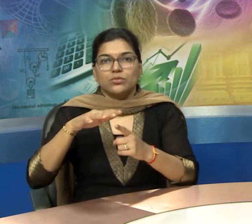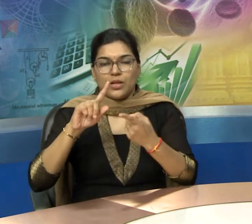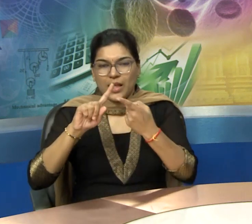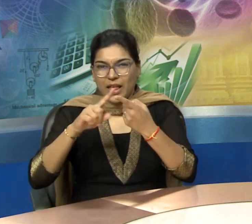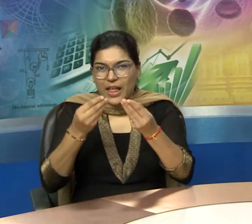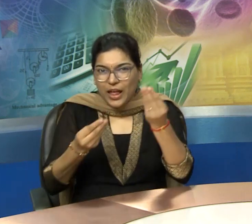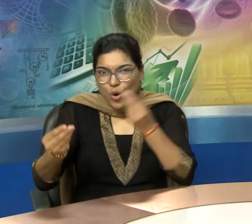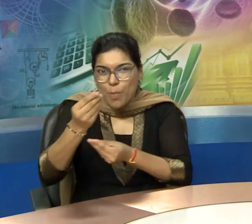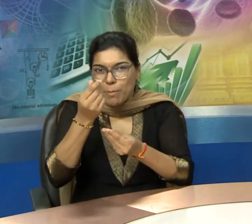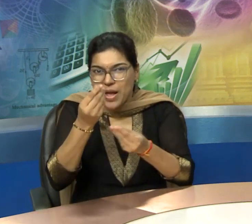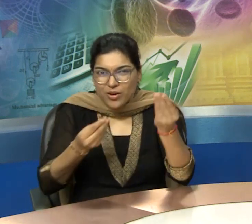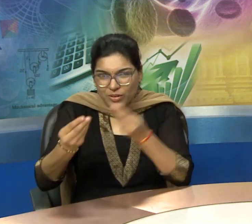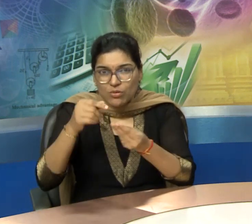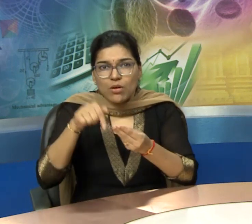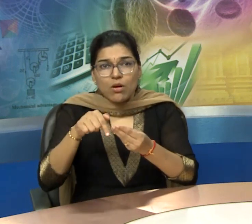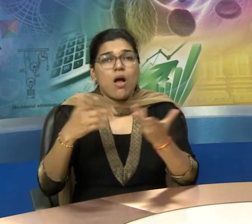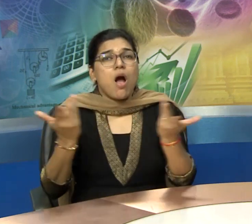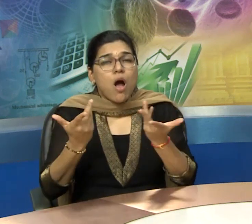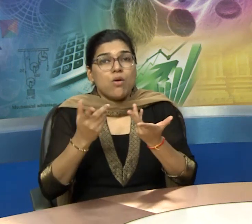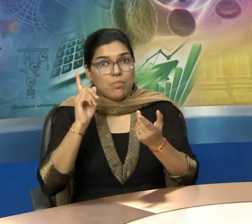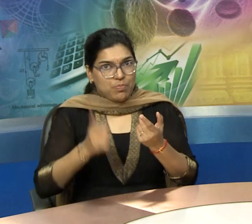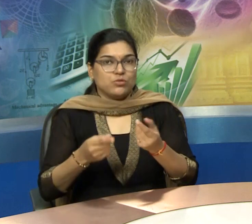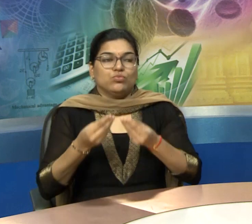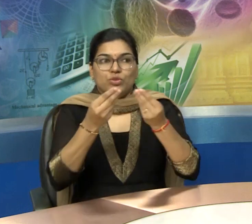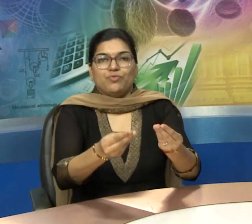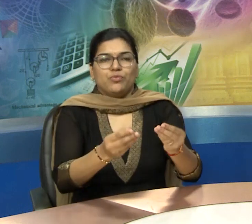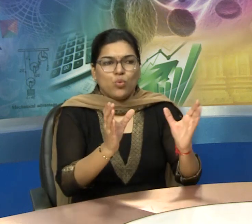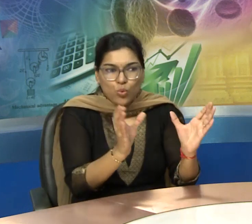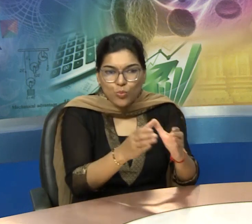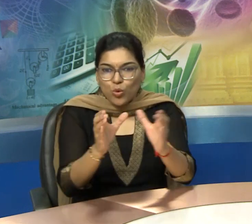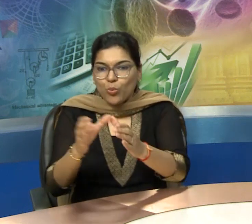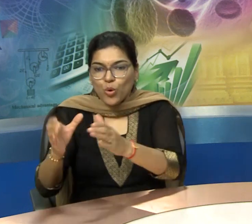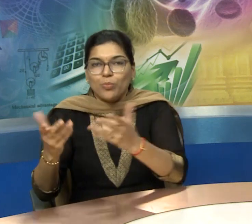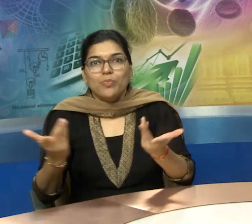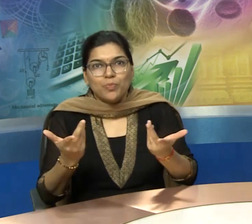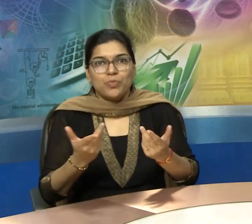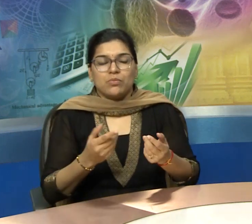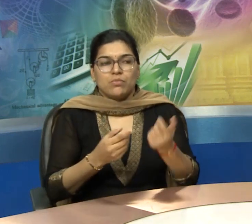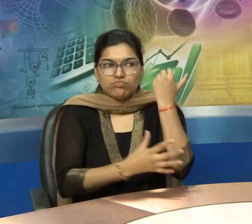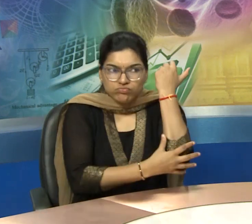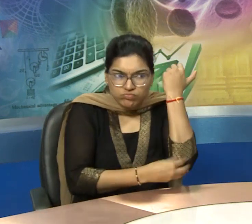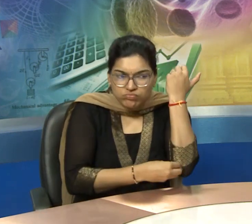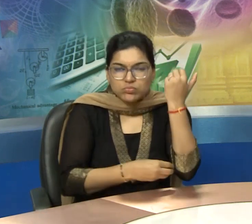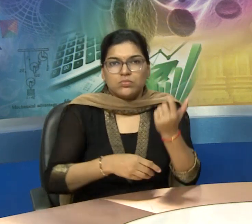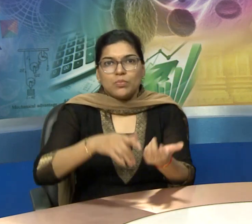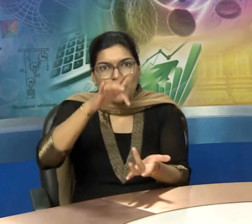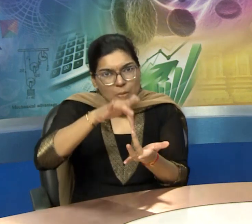that the scope of information services is extended to include information